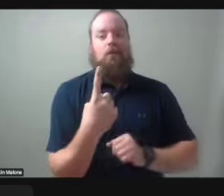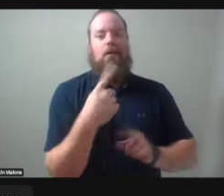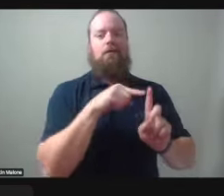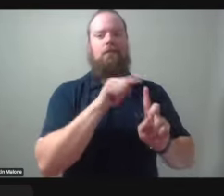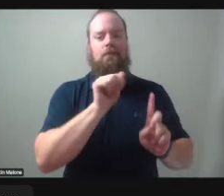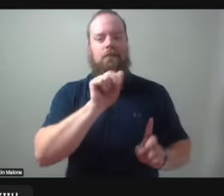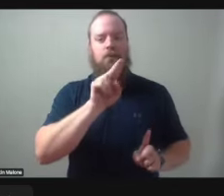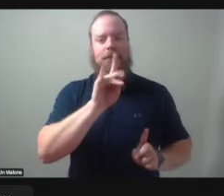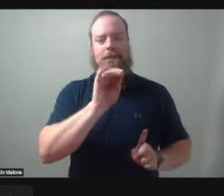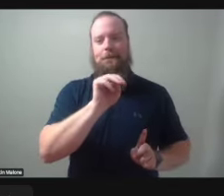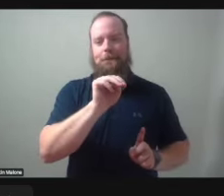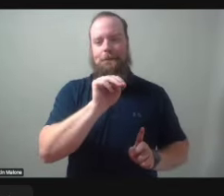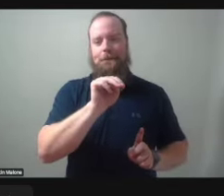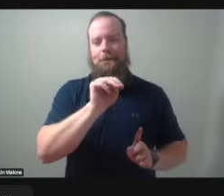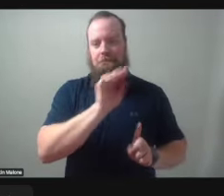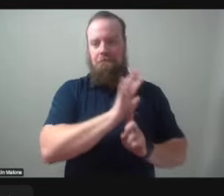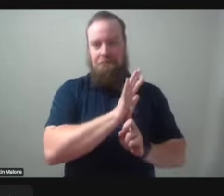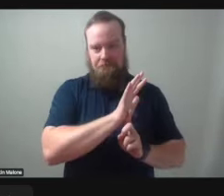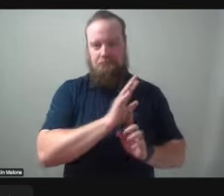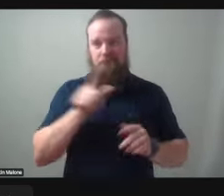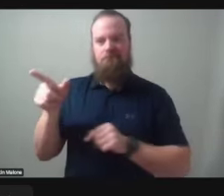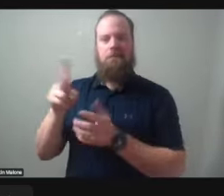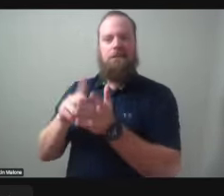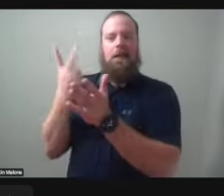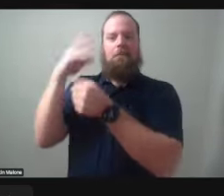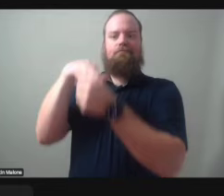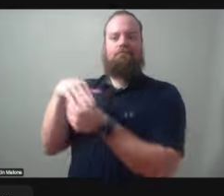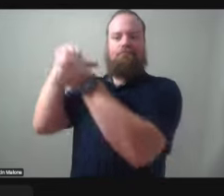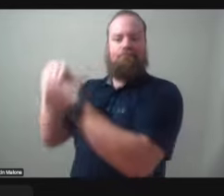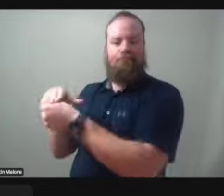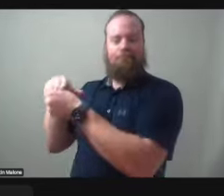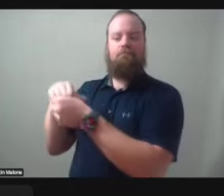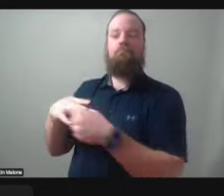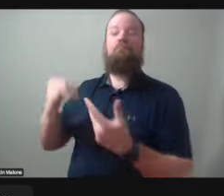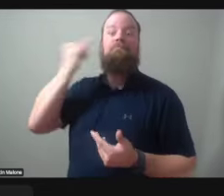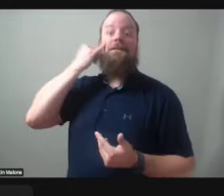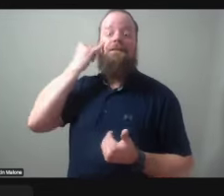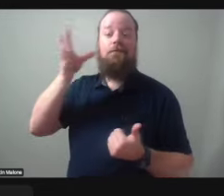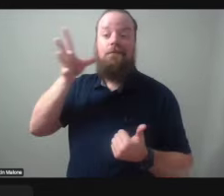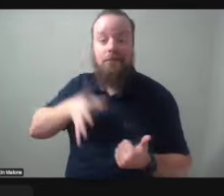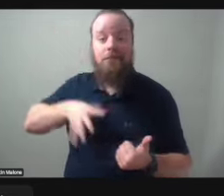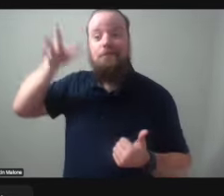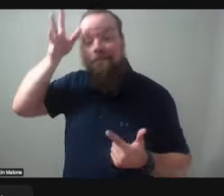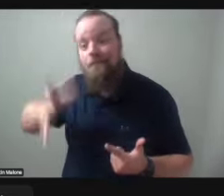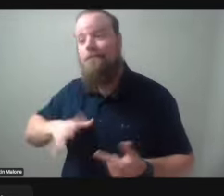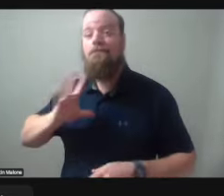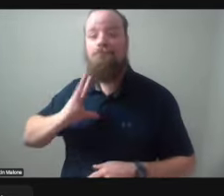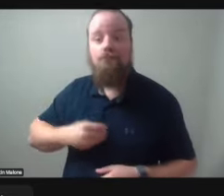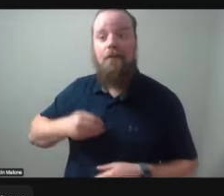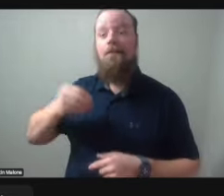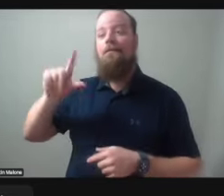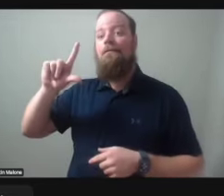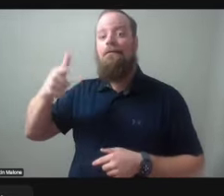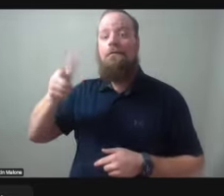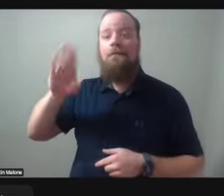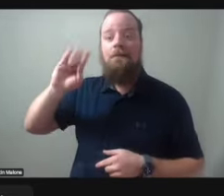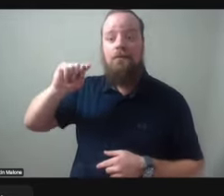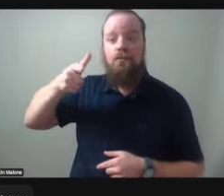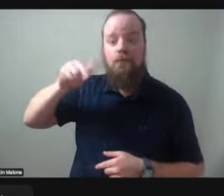people experience autism and videism, but so they have a bit of a double